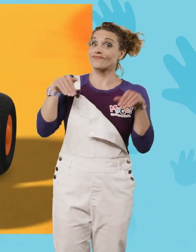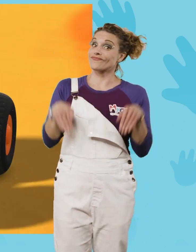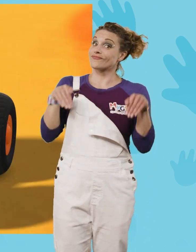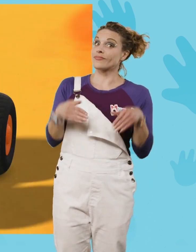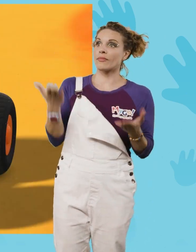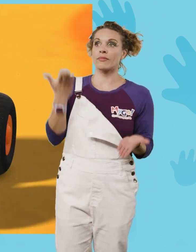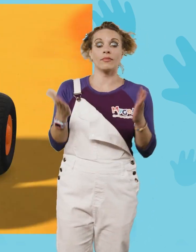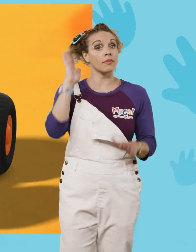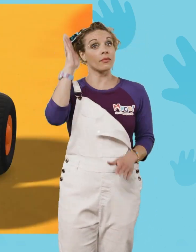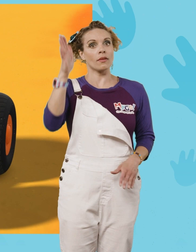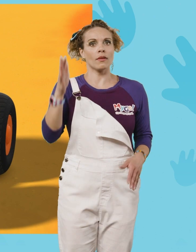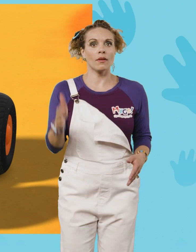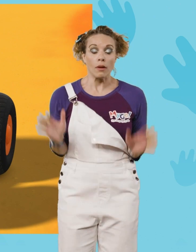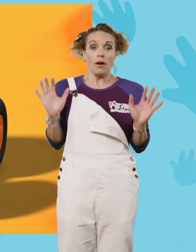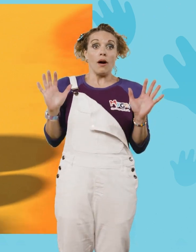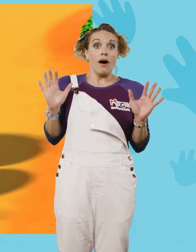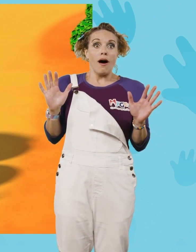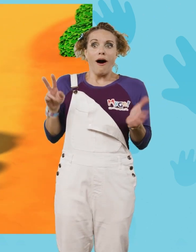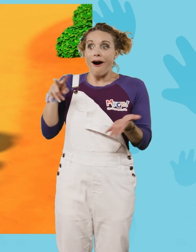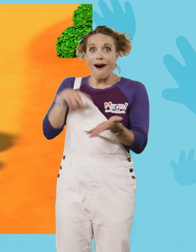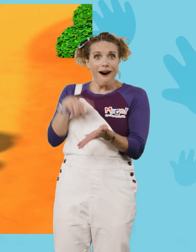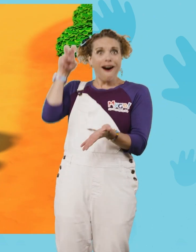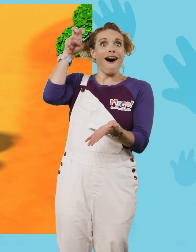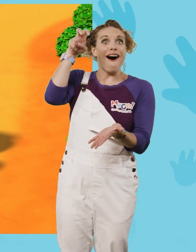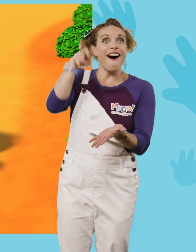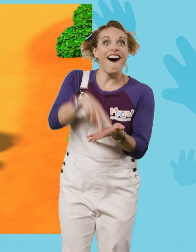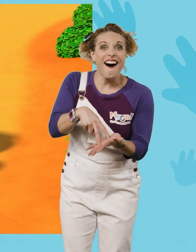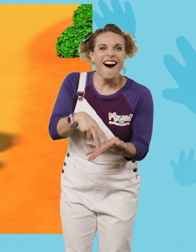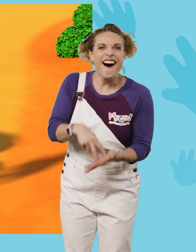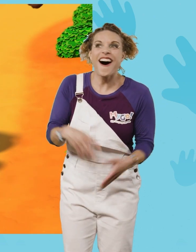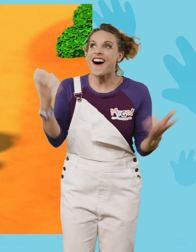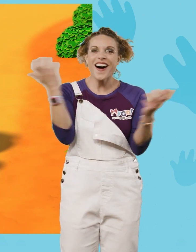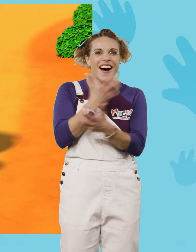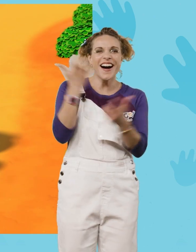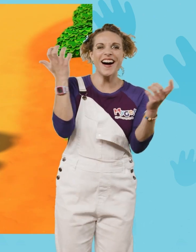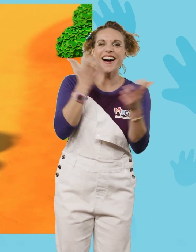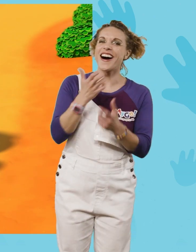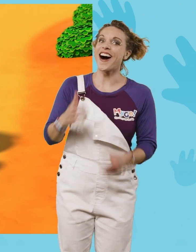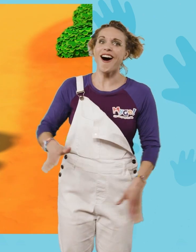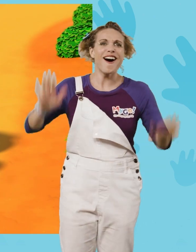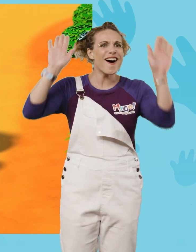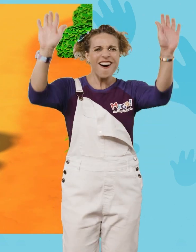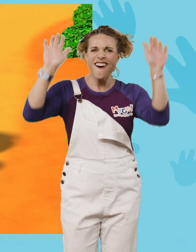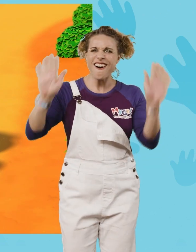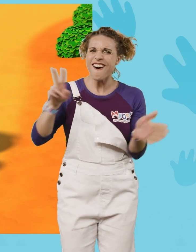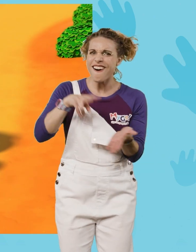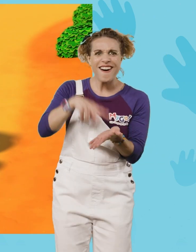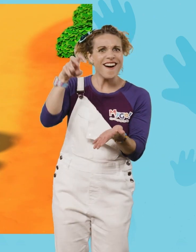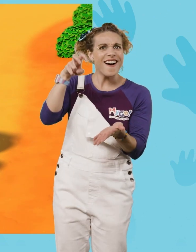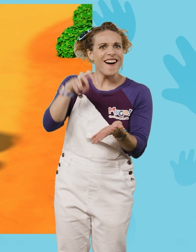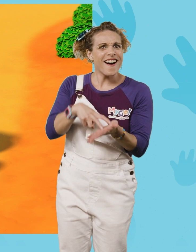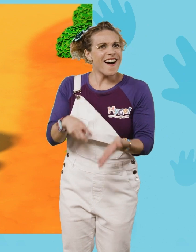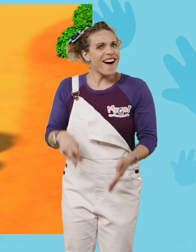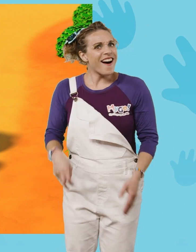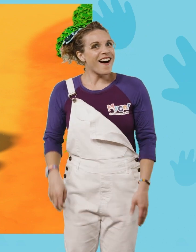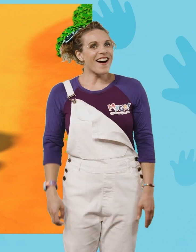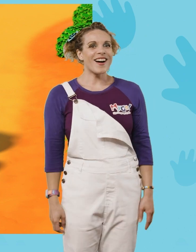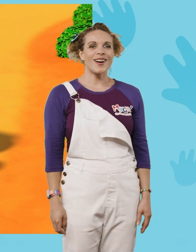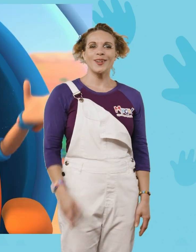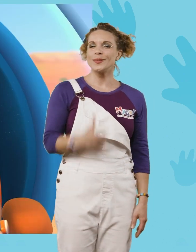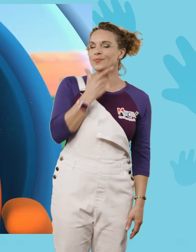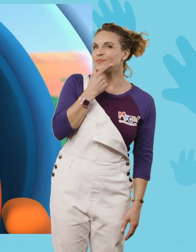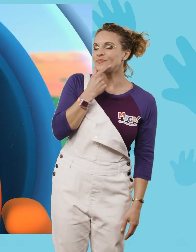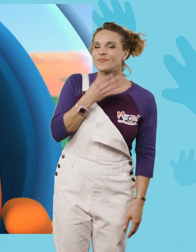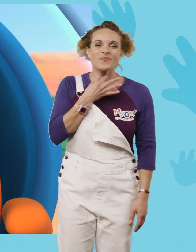never know when a kangaroo might, whoa, bounce in. Wow, what a spectacular